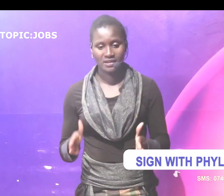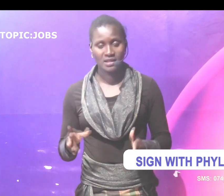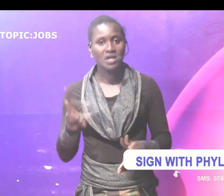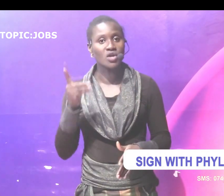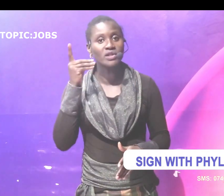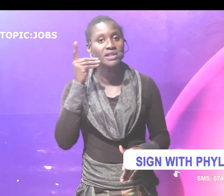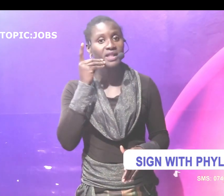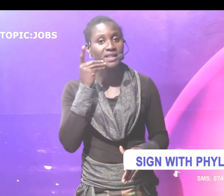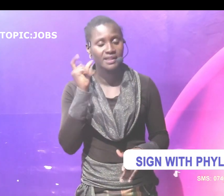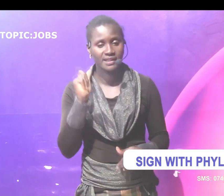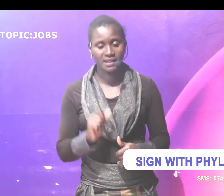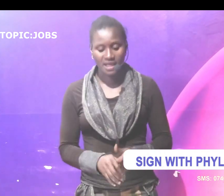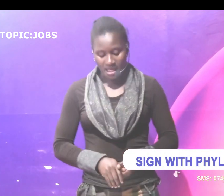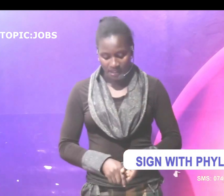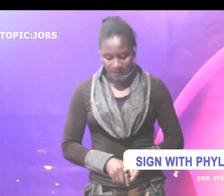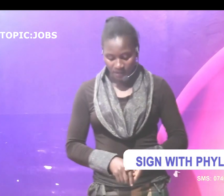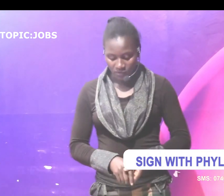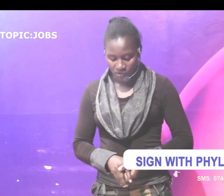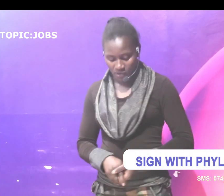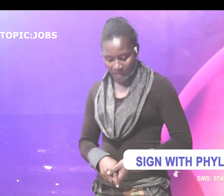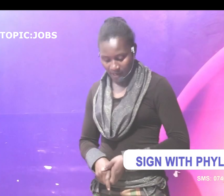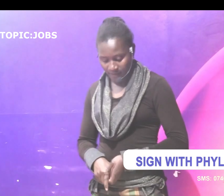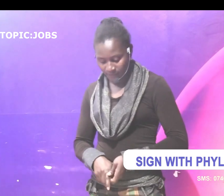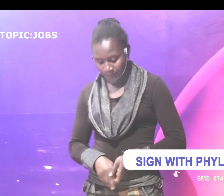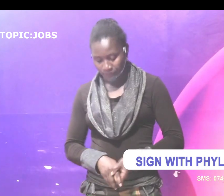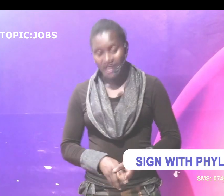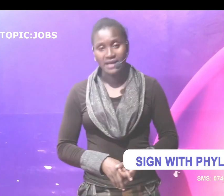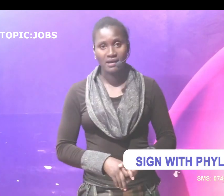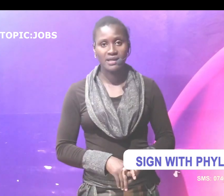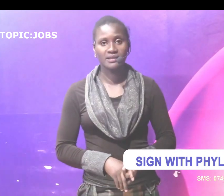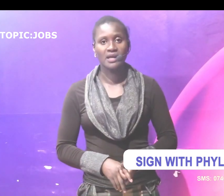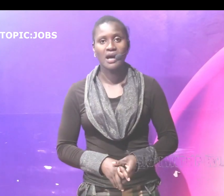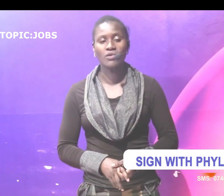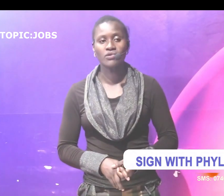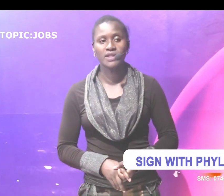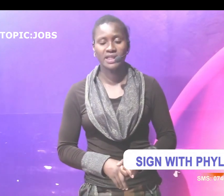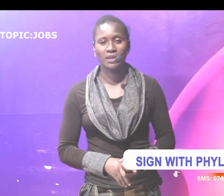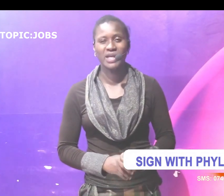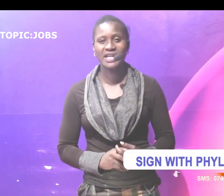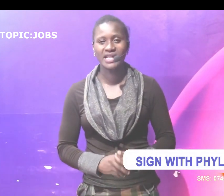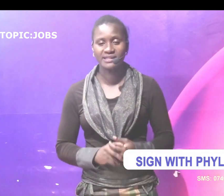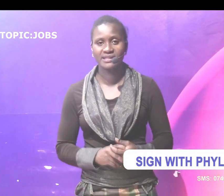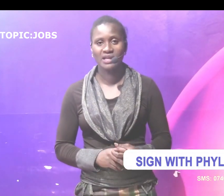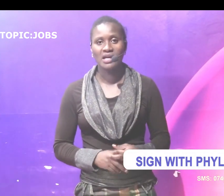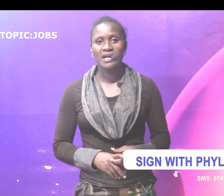or dentist. And then we also have nurse. How do we sign the word nurse?